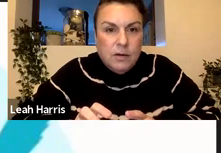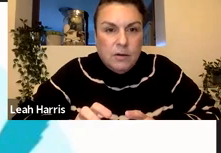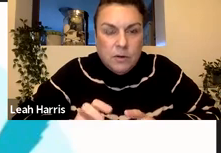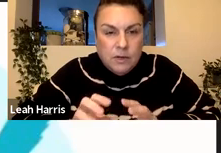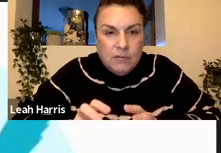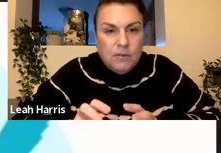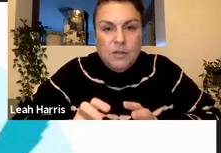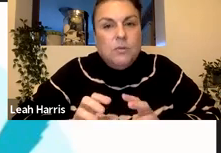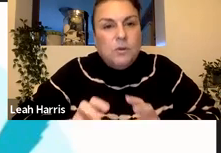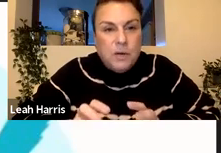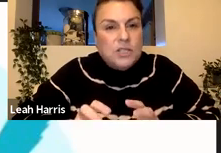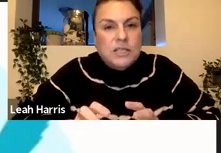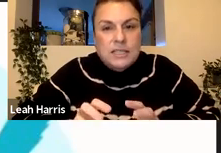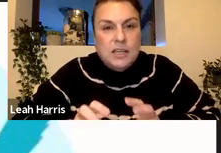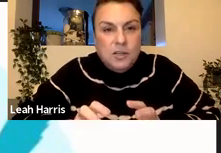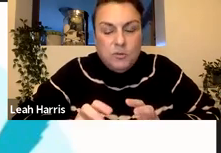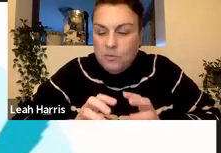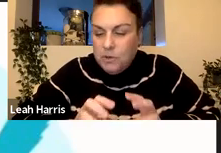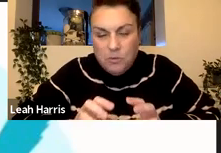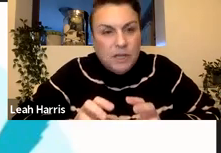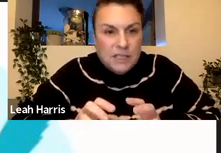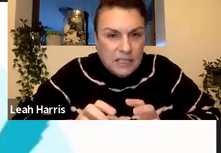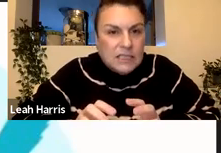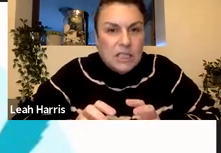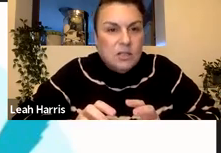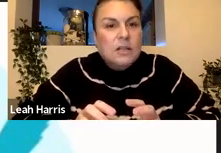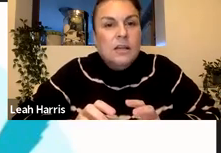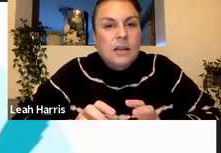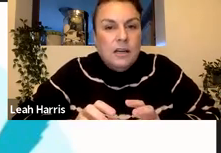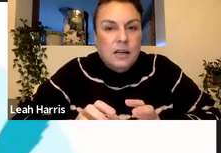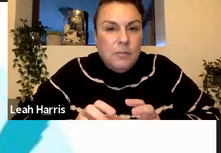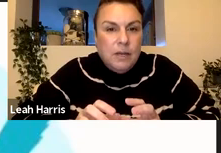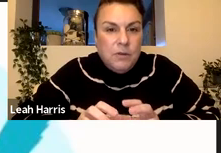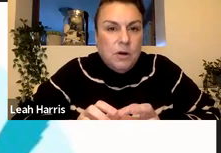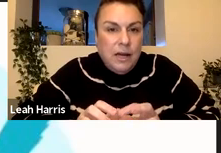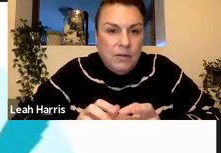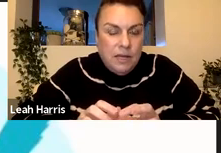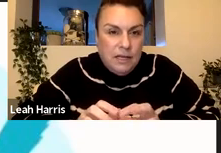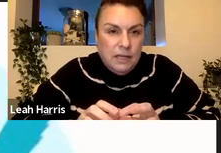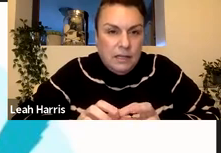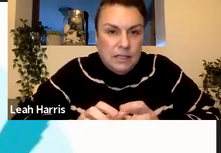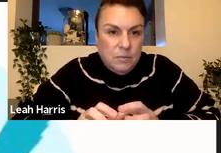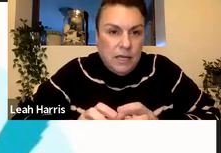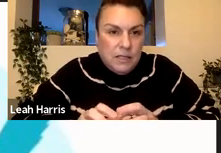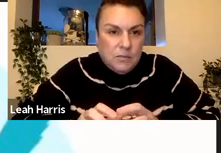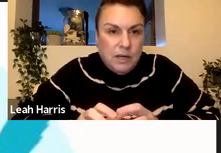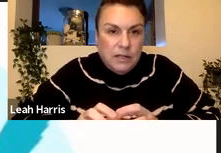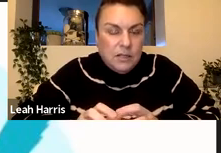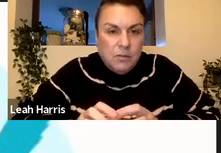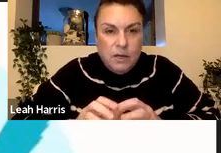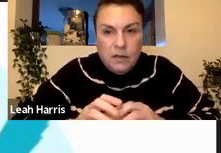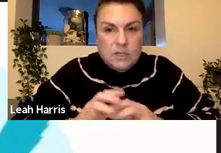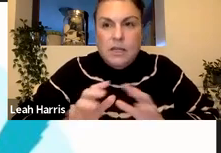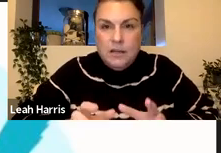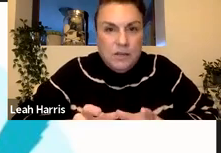so they're they're giving you the questions that you would want to consider um if you are advocating in this space right